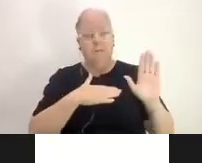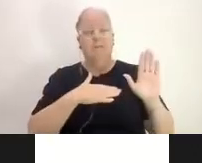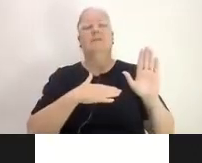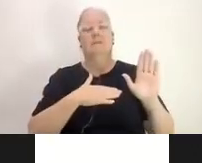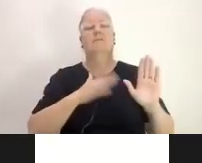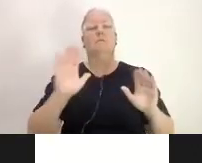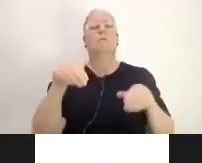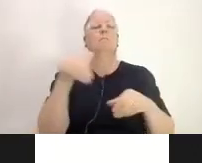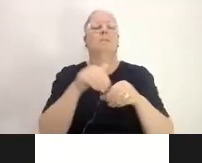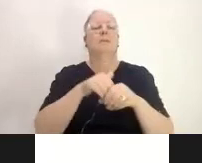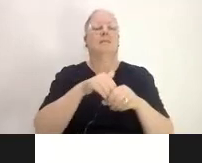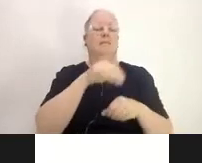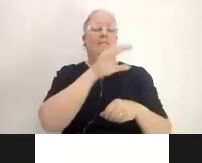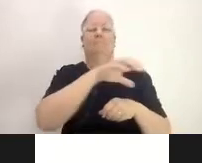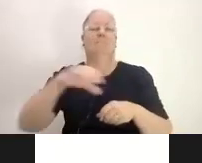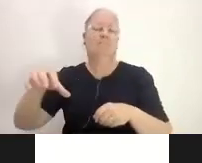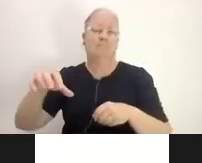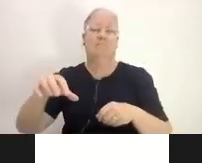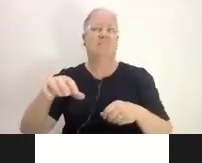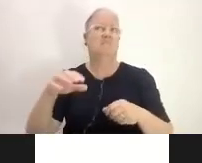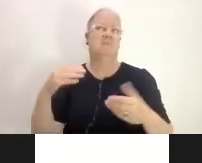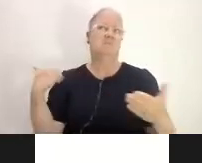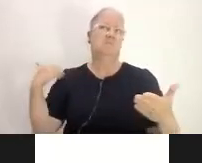states over the last 6 years.